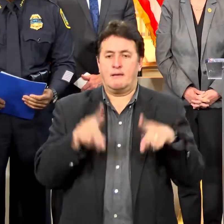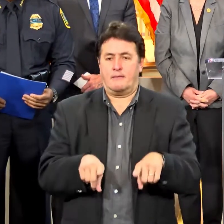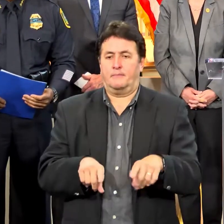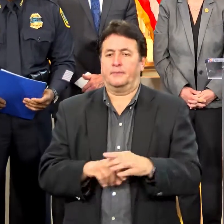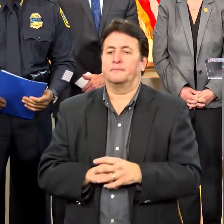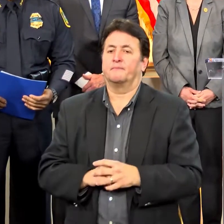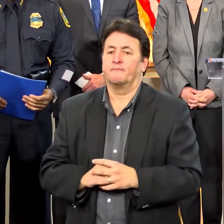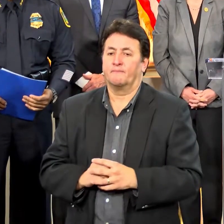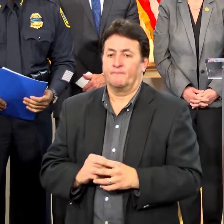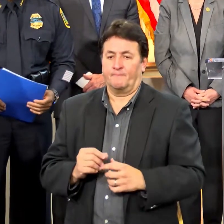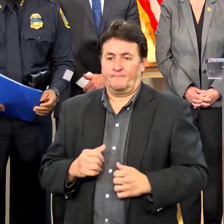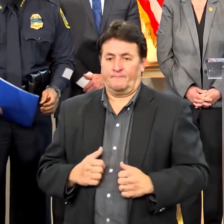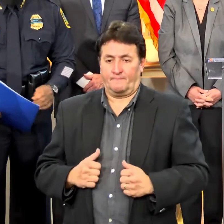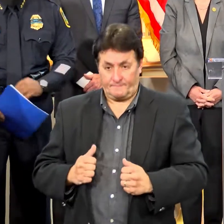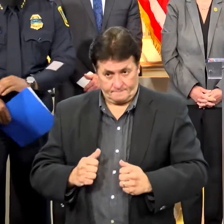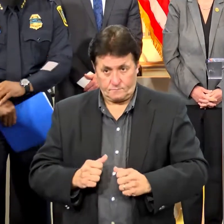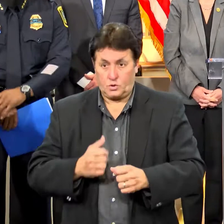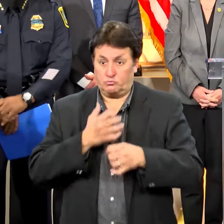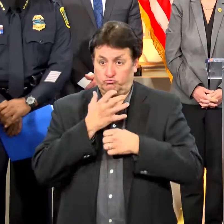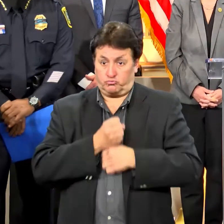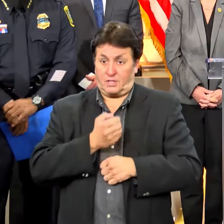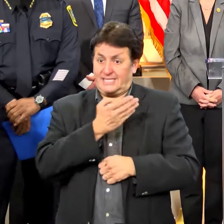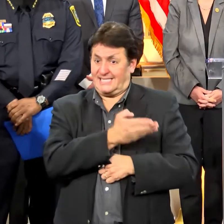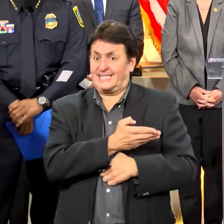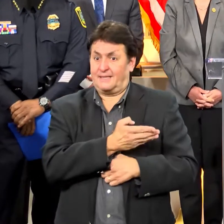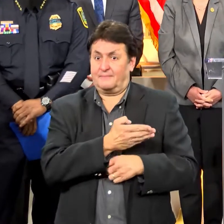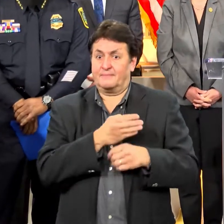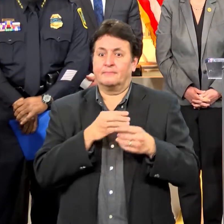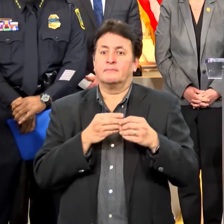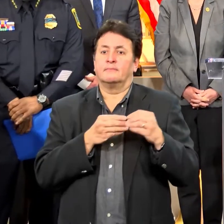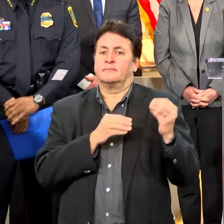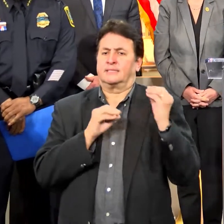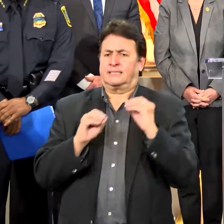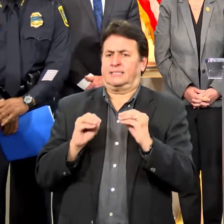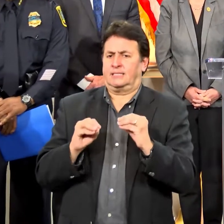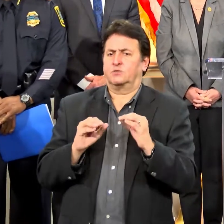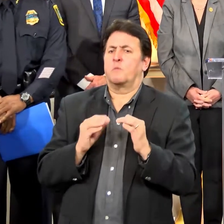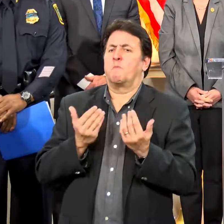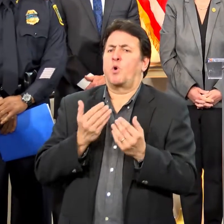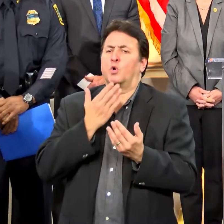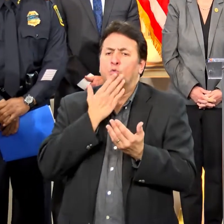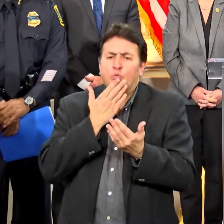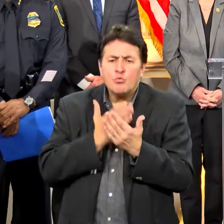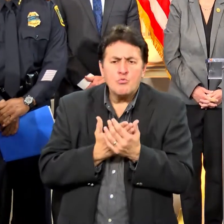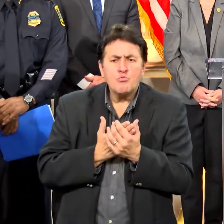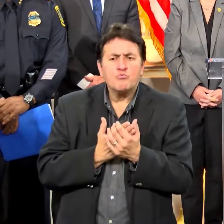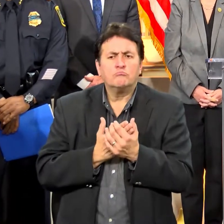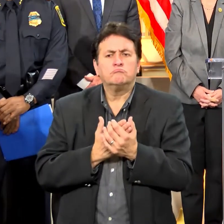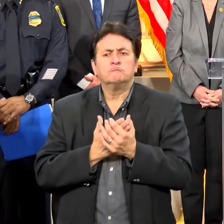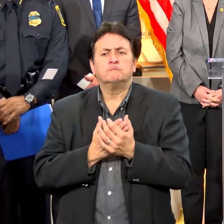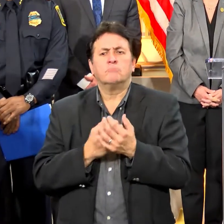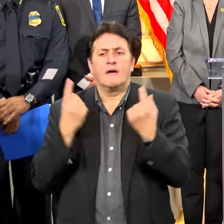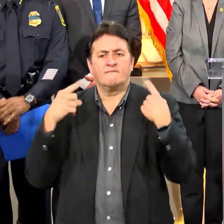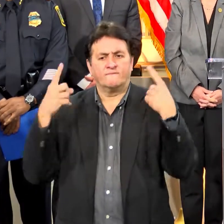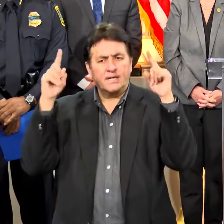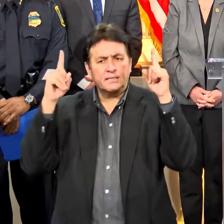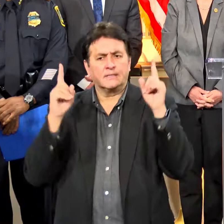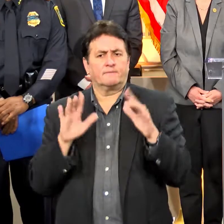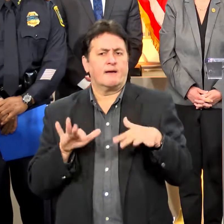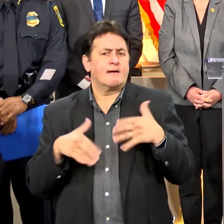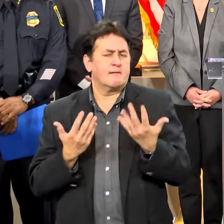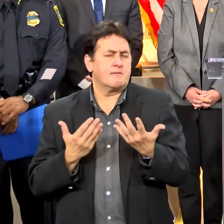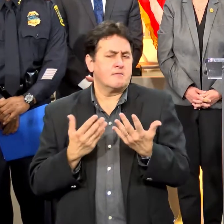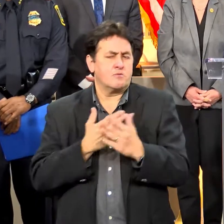and use their street credibility to model and teach more effective methods to community and resolve conflicts.